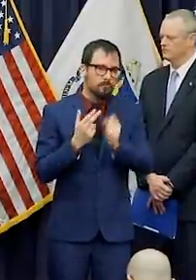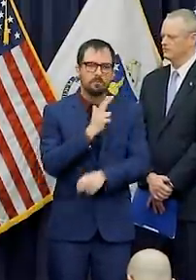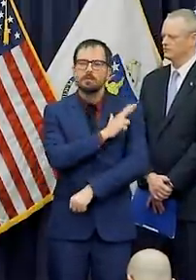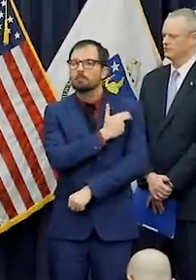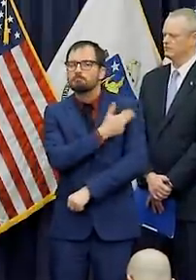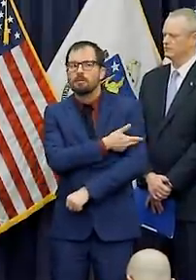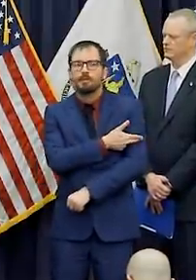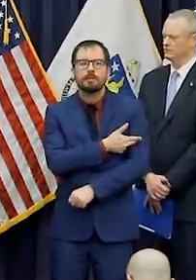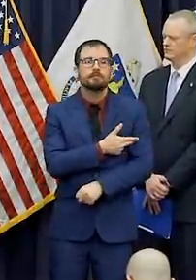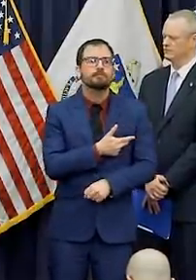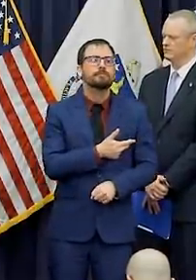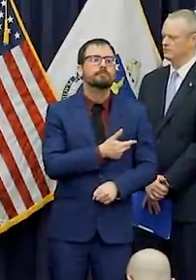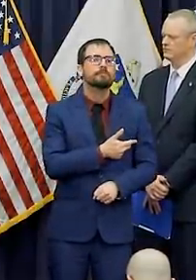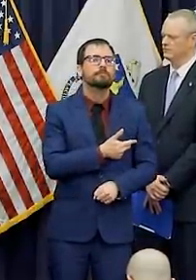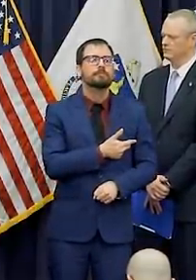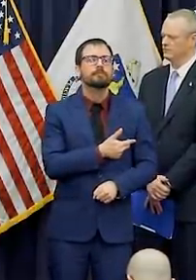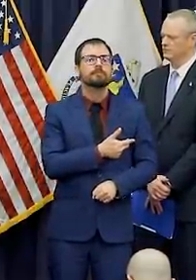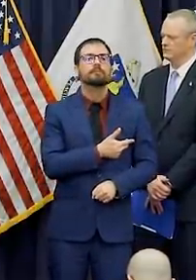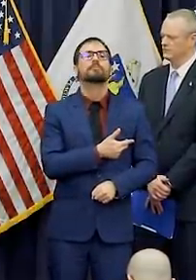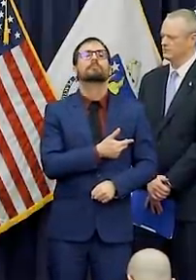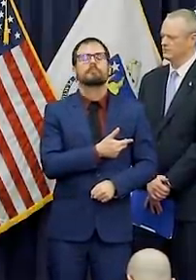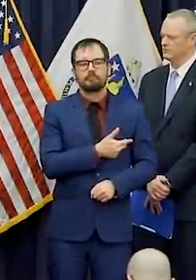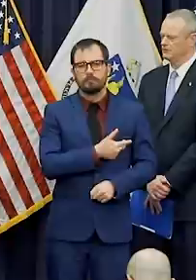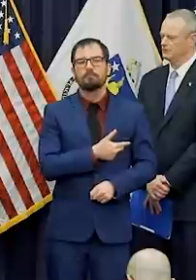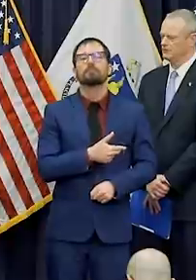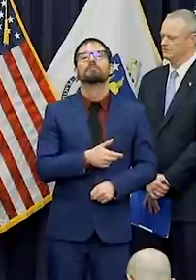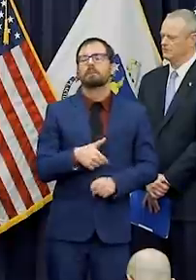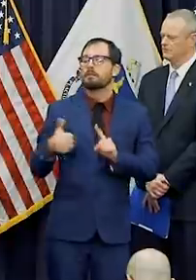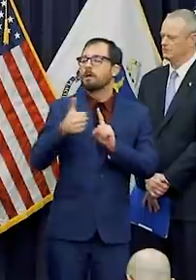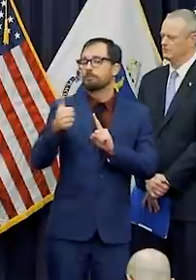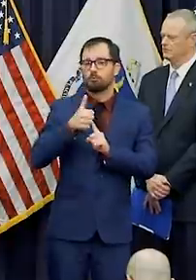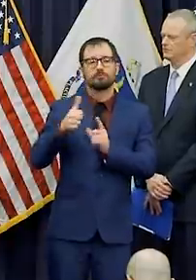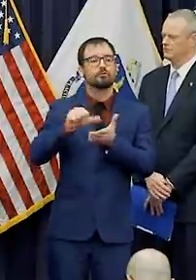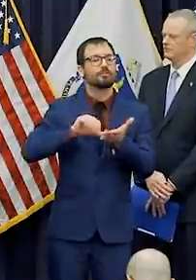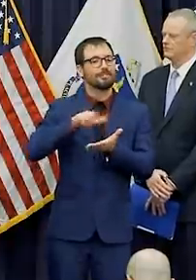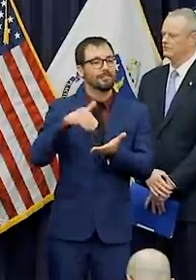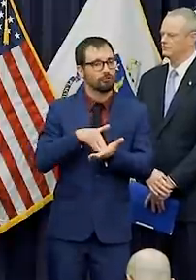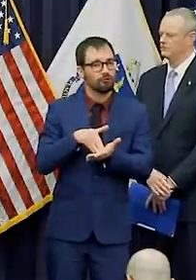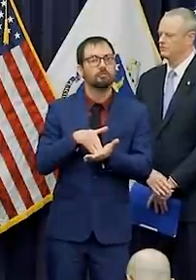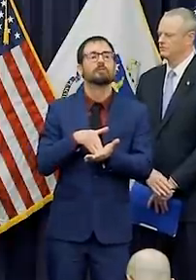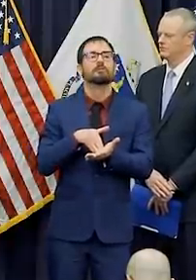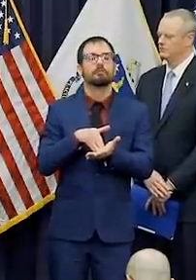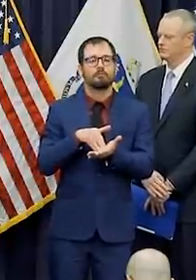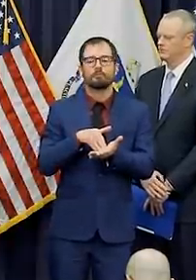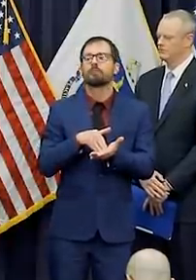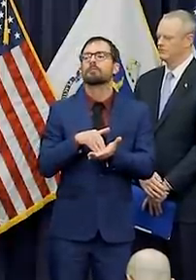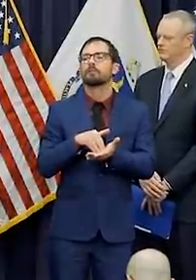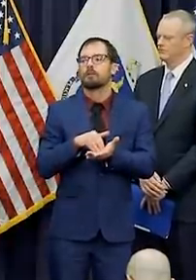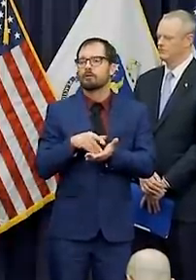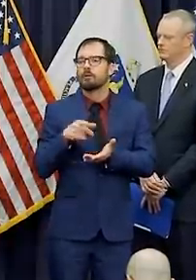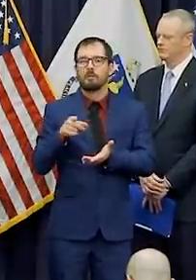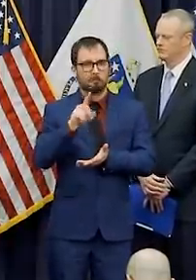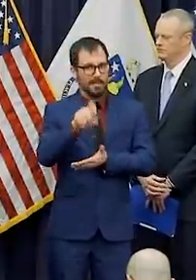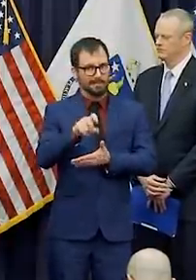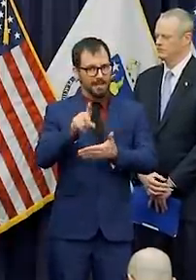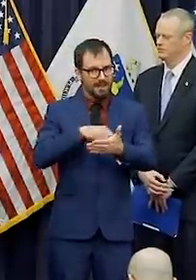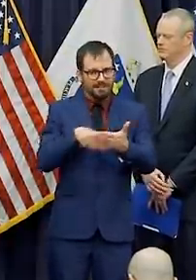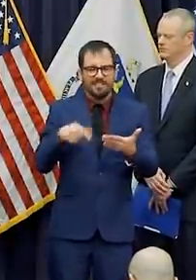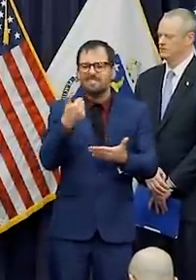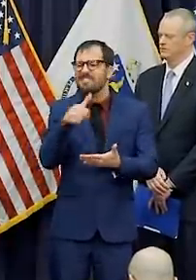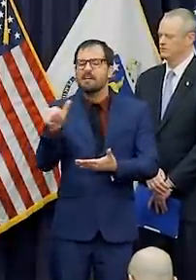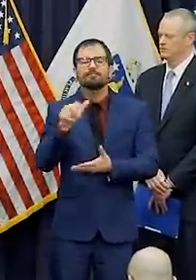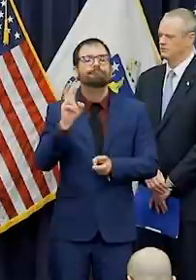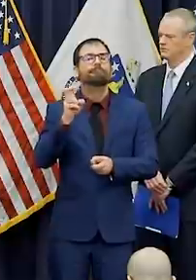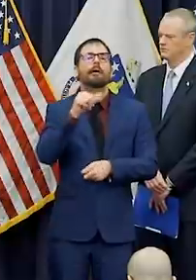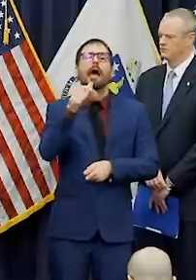must cancel non-essential elective procedures in accordance with DPH guidance, which will be published either late